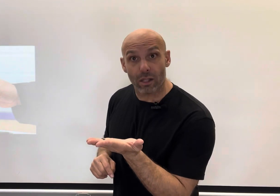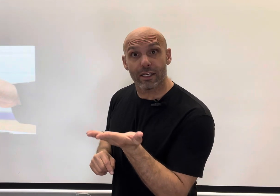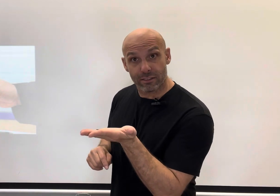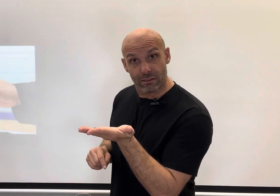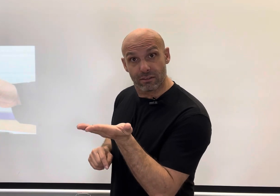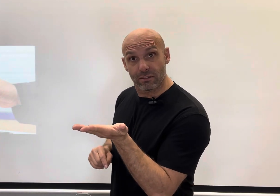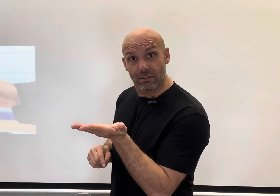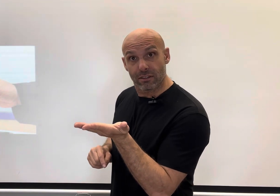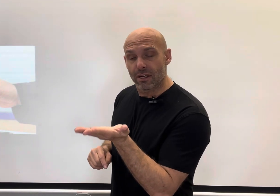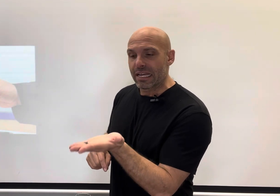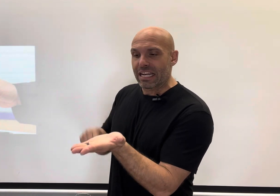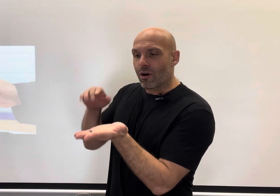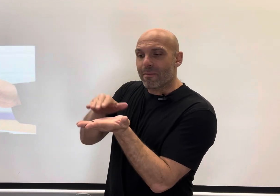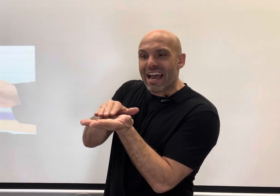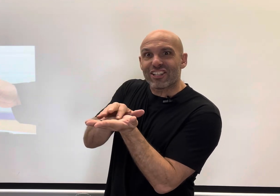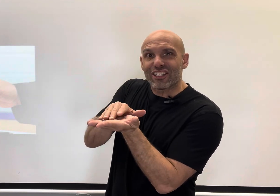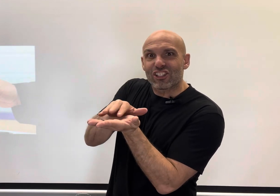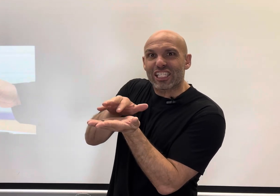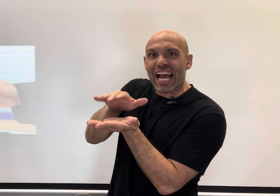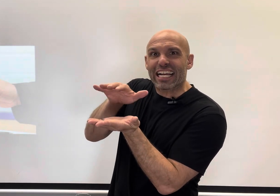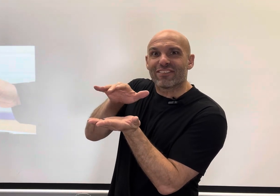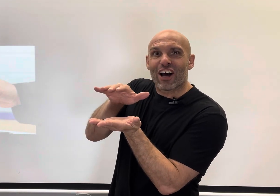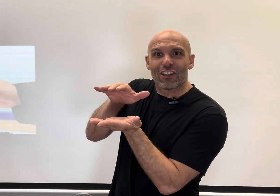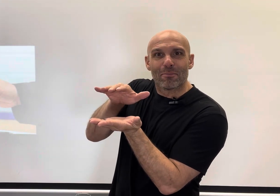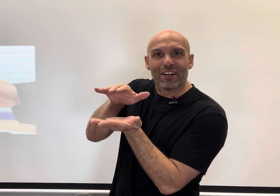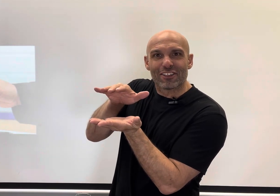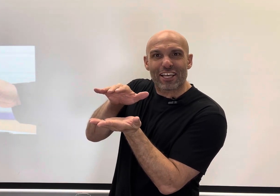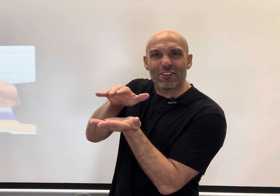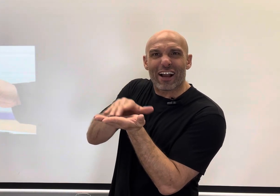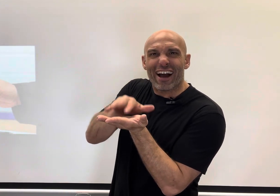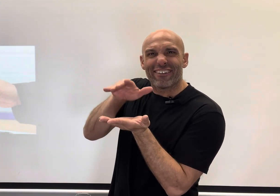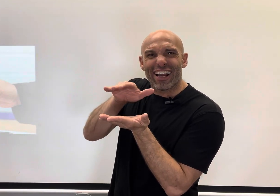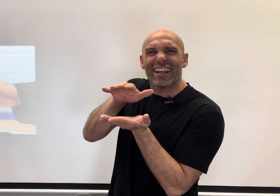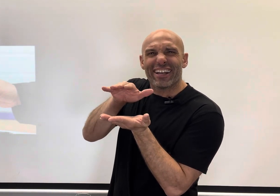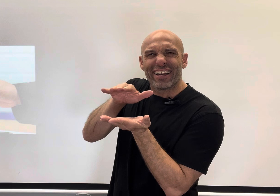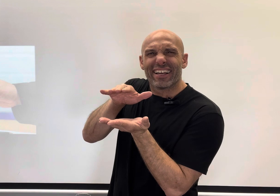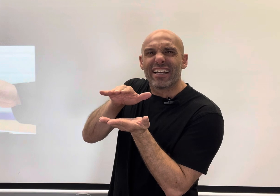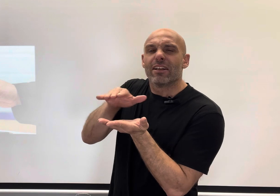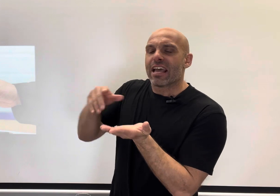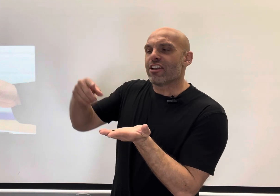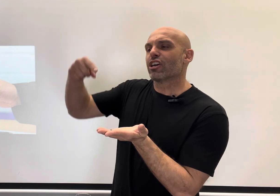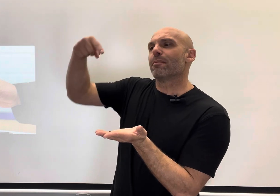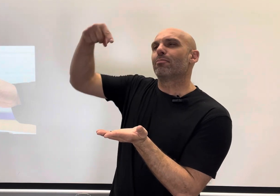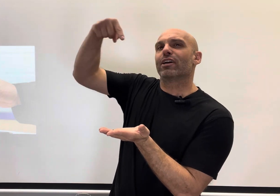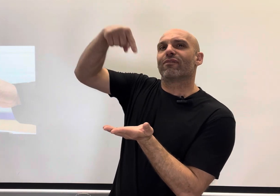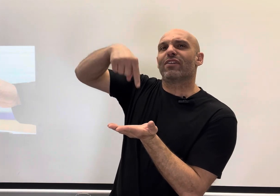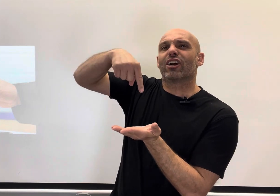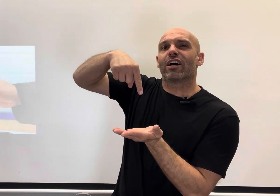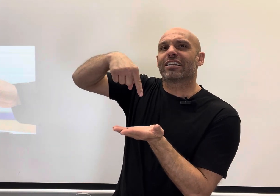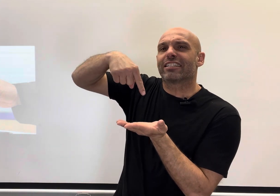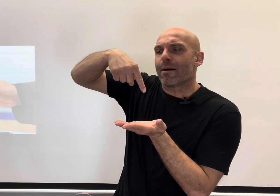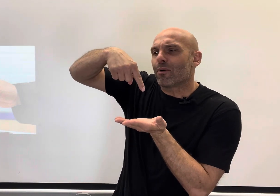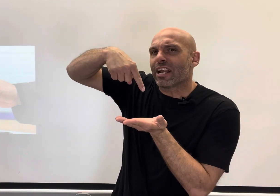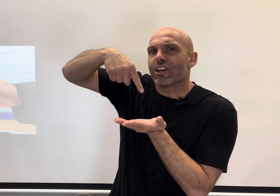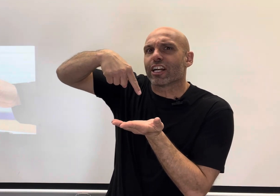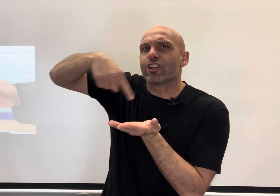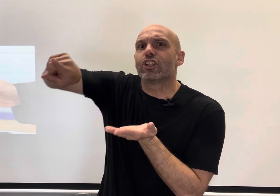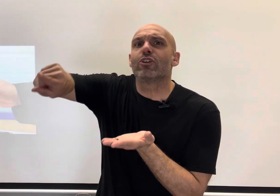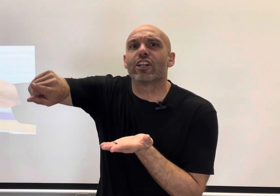wallet. Now, imagine those stack of dollar bills that you got, right? And you're going to put your finger on the top one and you're going to shoot it